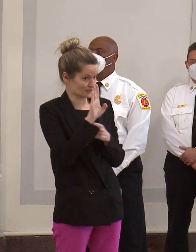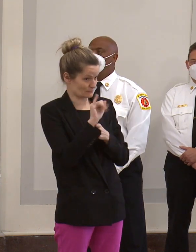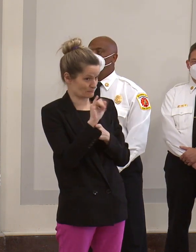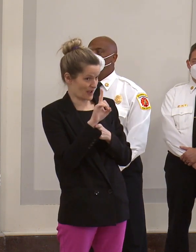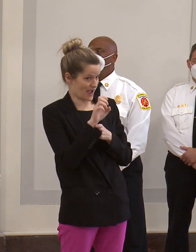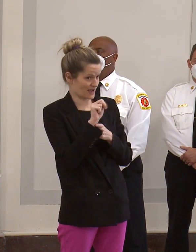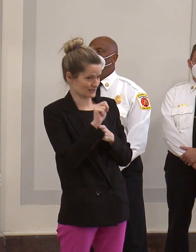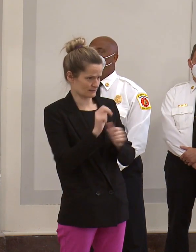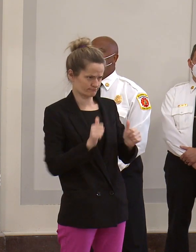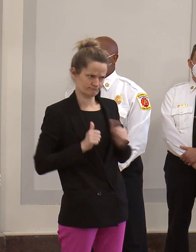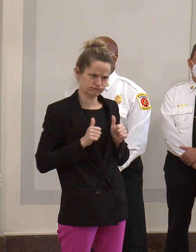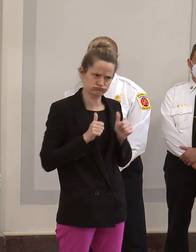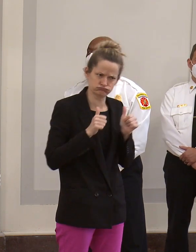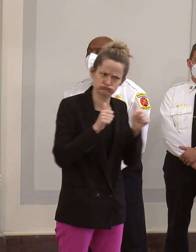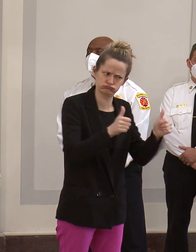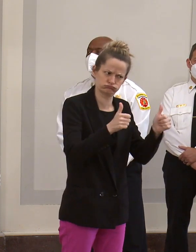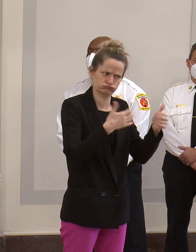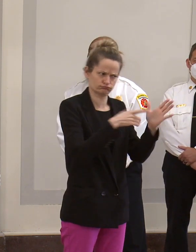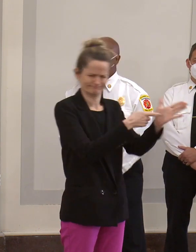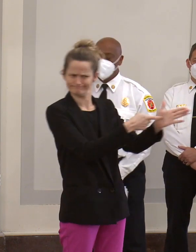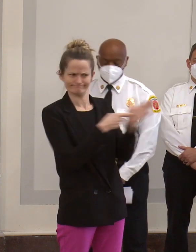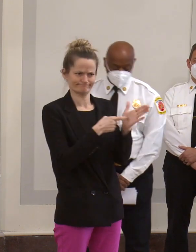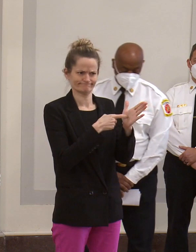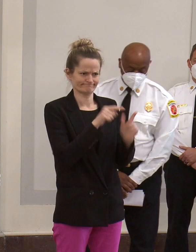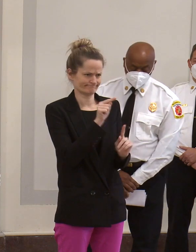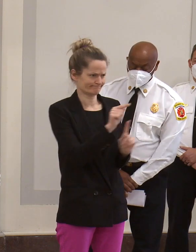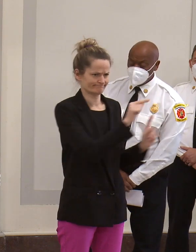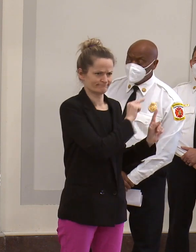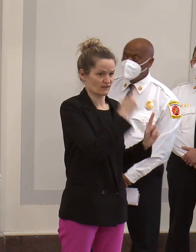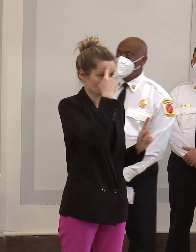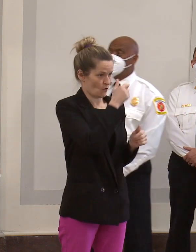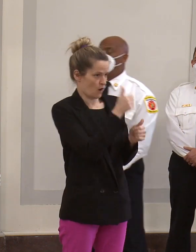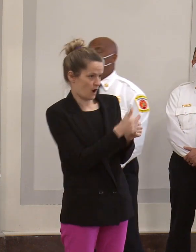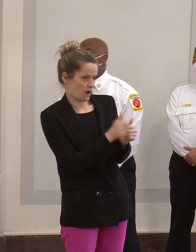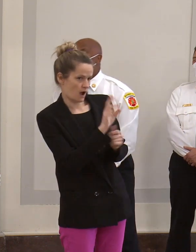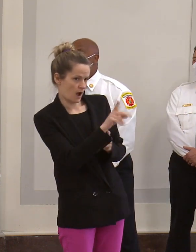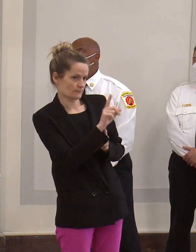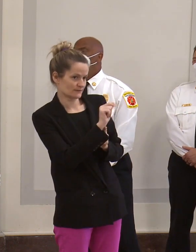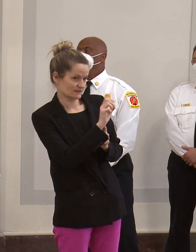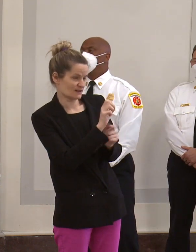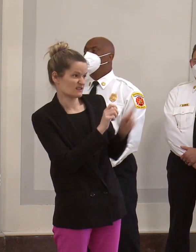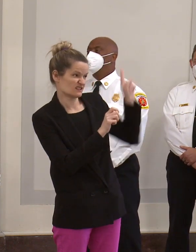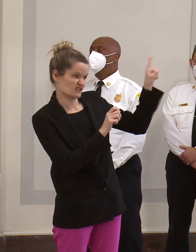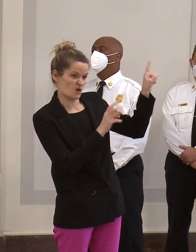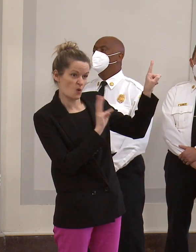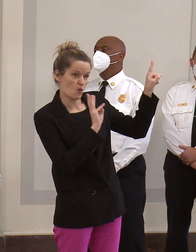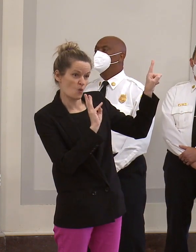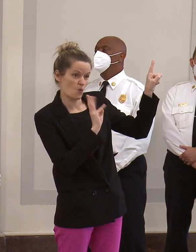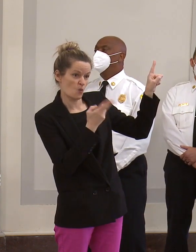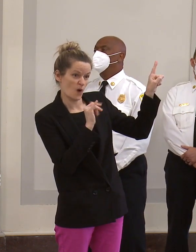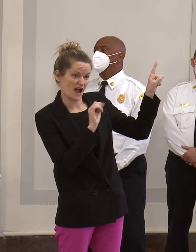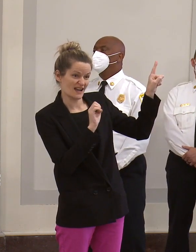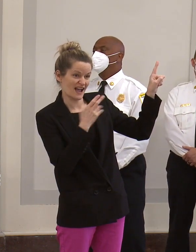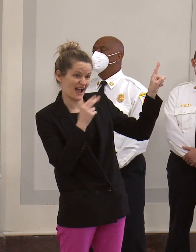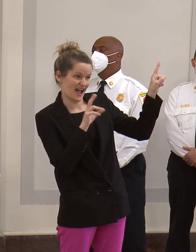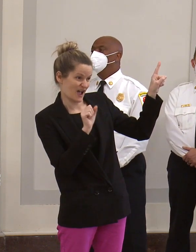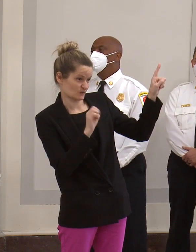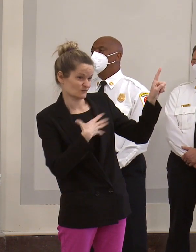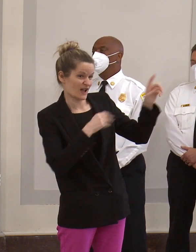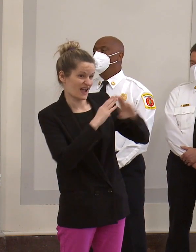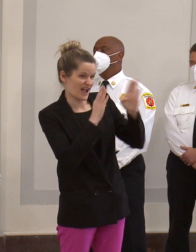aggressive new mandate for the executive branch, where he is eliminating the testing opt-out, either you